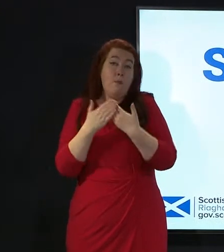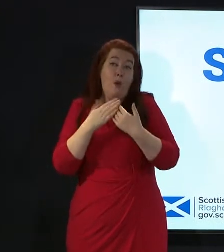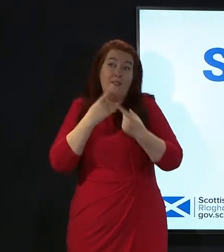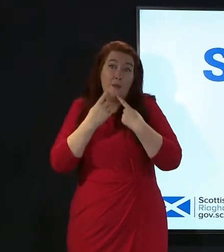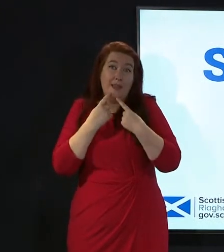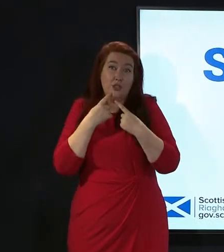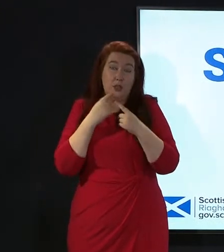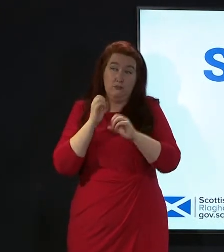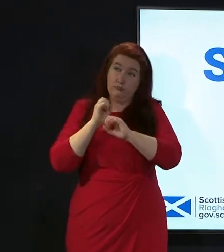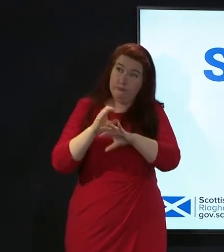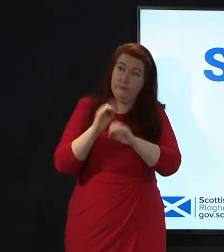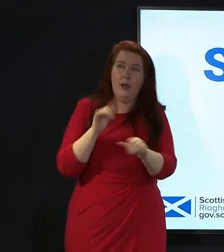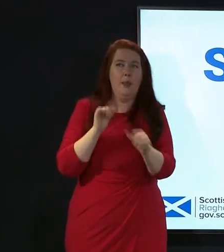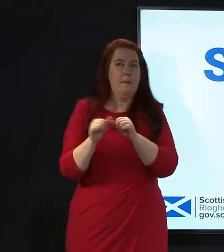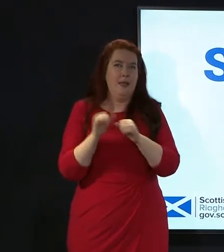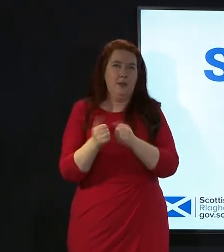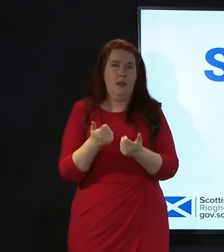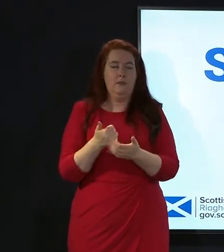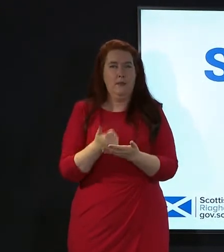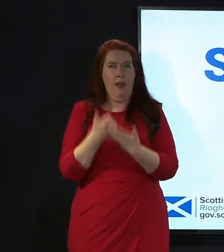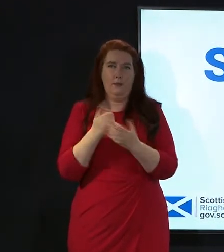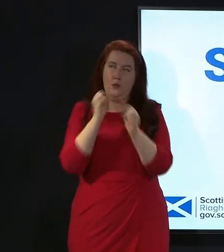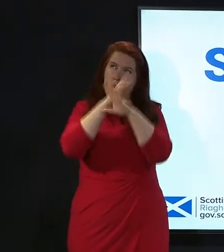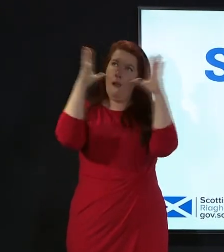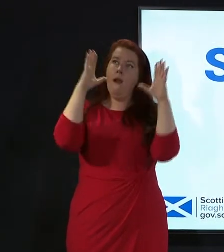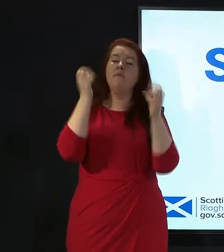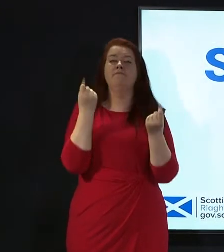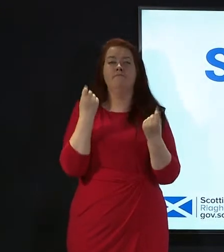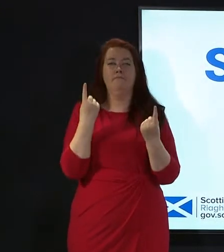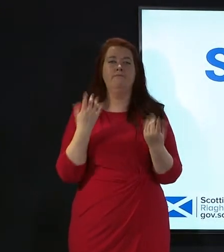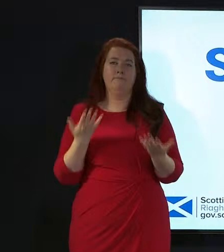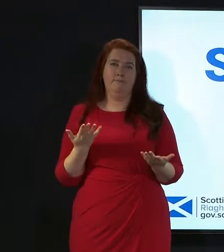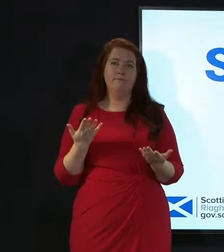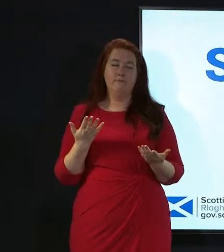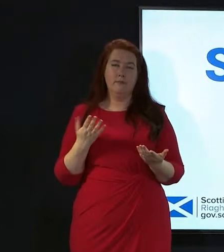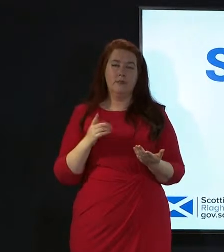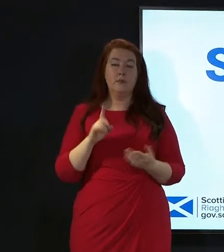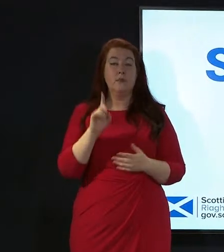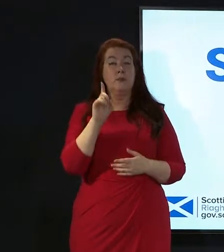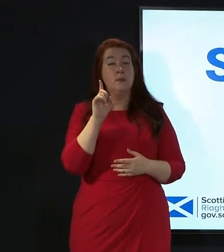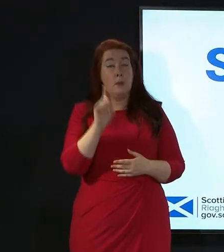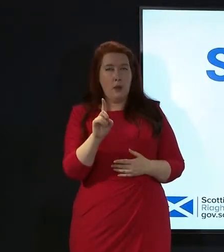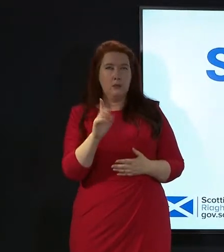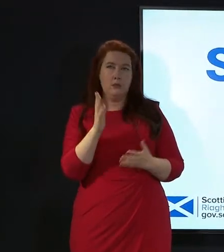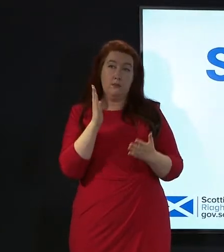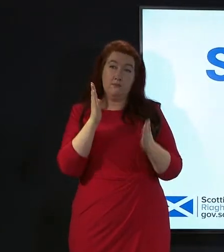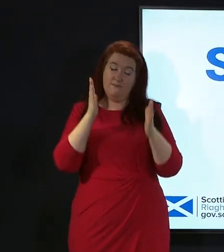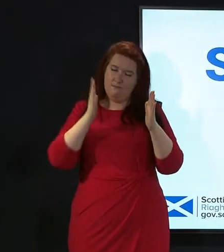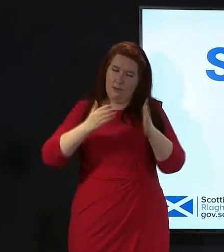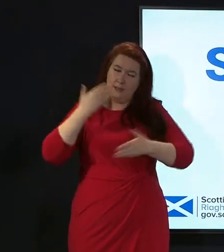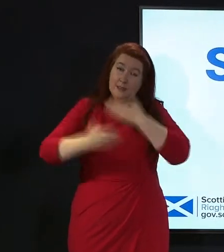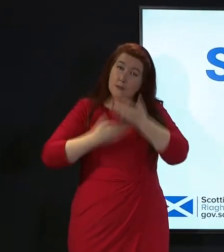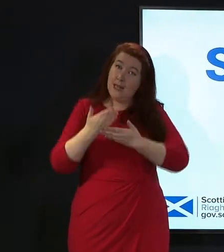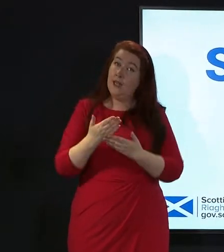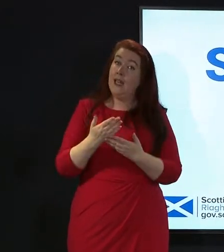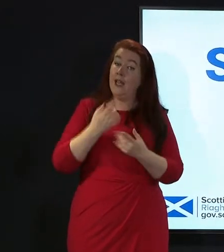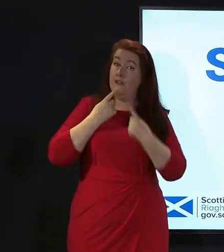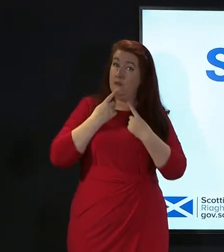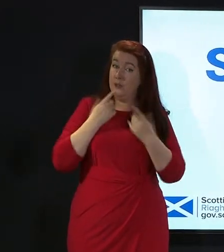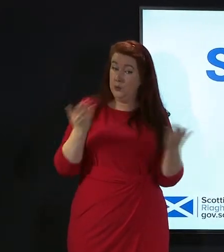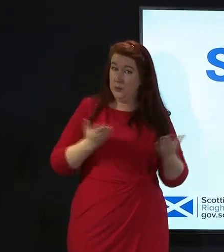people's understanding, the better. But we have to explain that, you know, the information that we're looking at